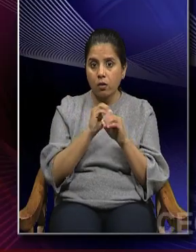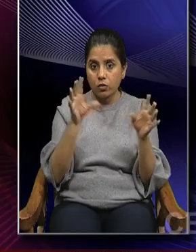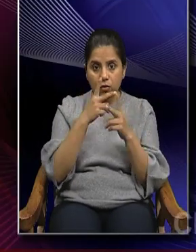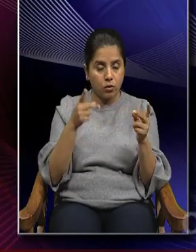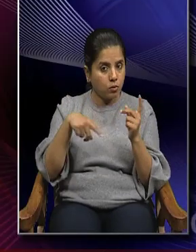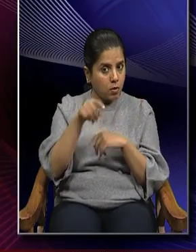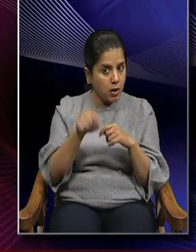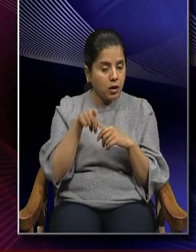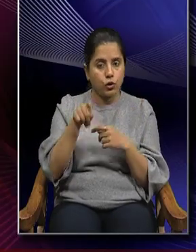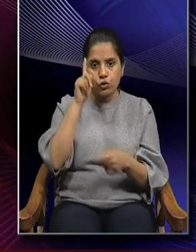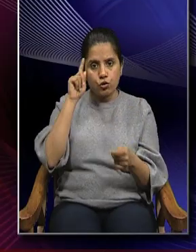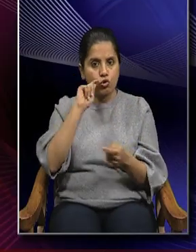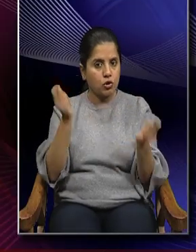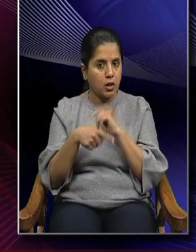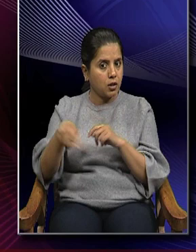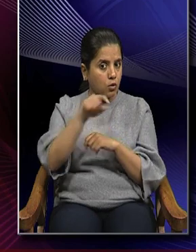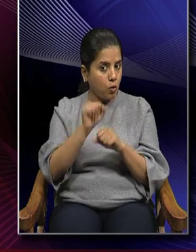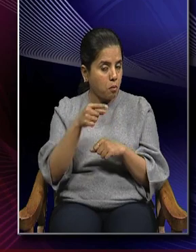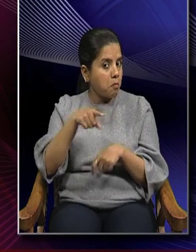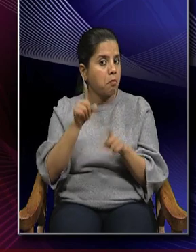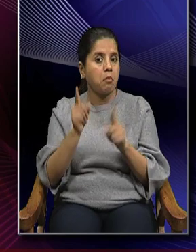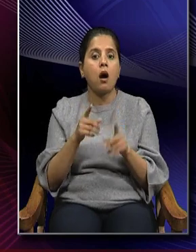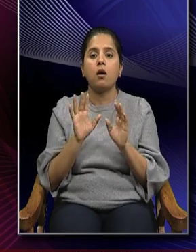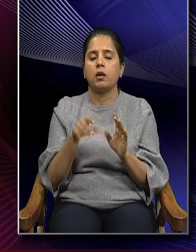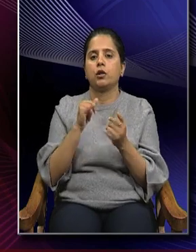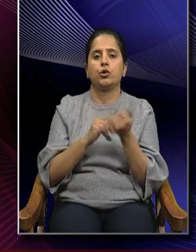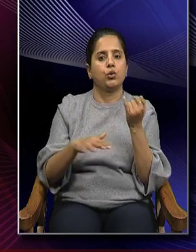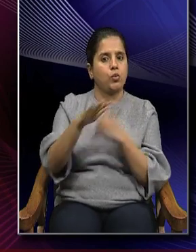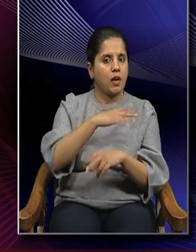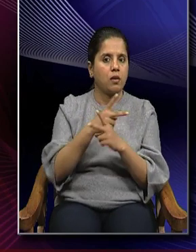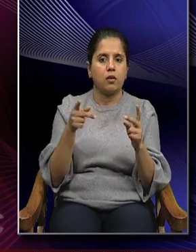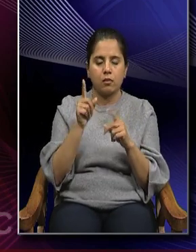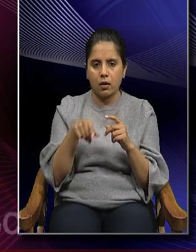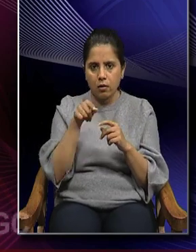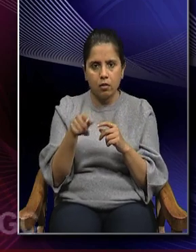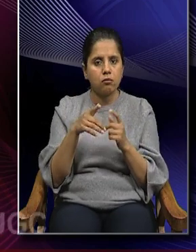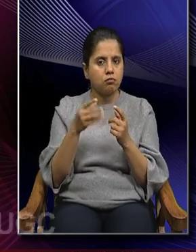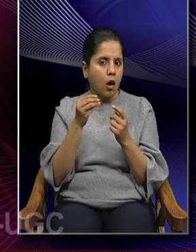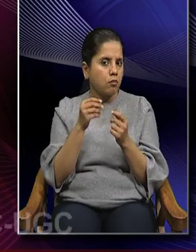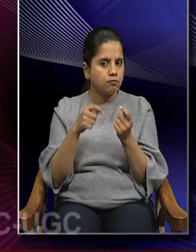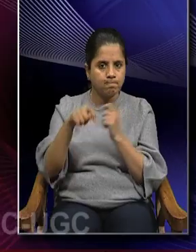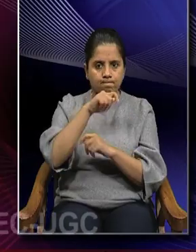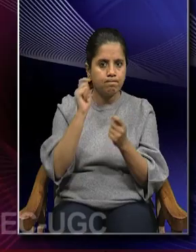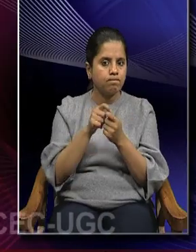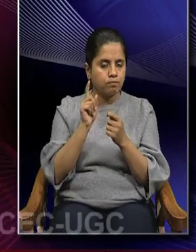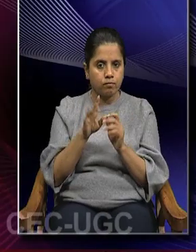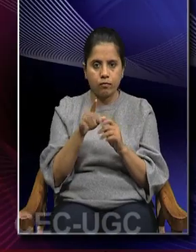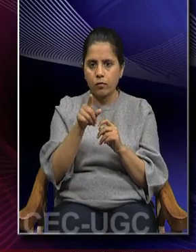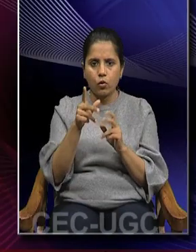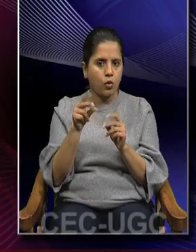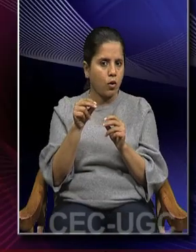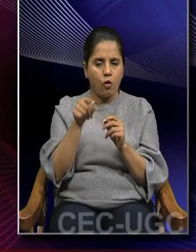to change your strategies according to a situation, according to a specific stage. So, you cannot